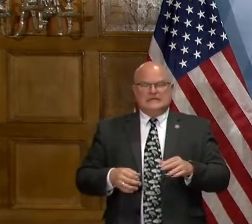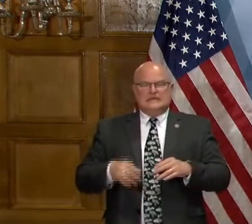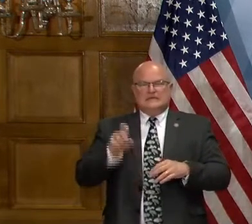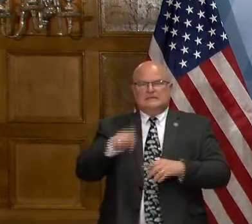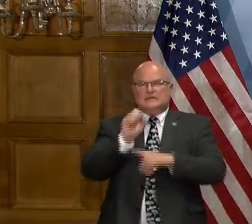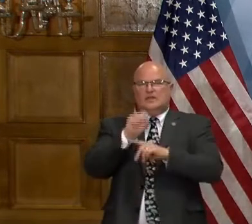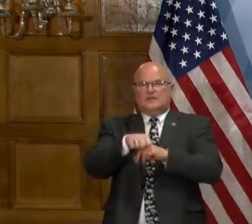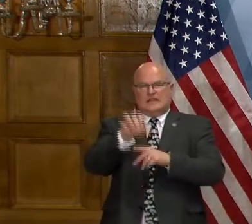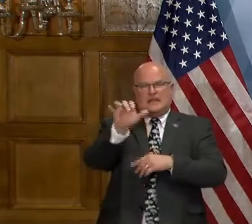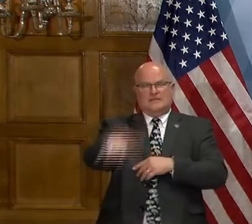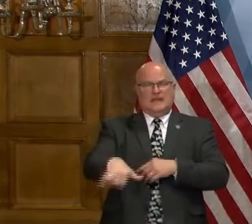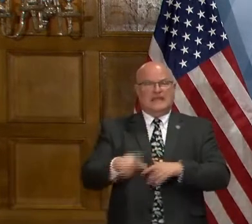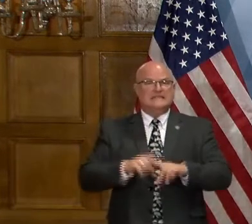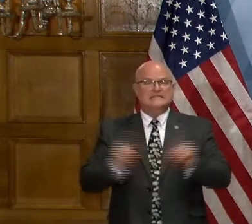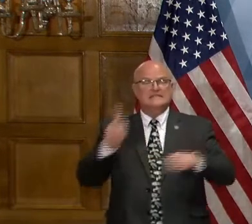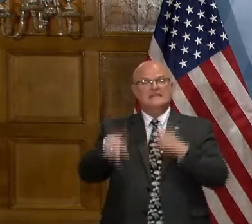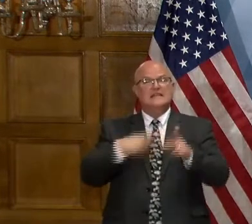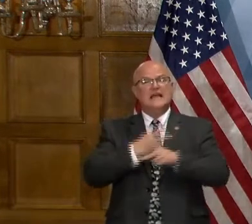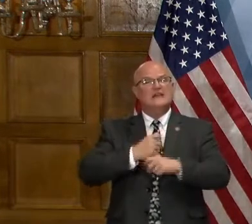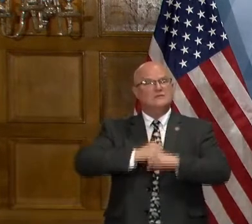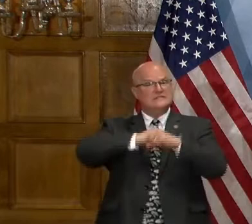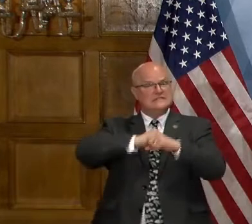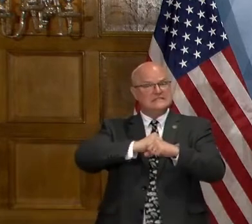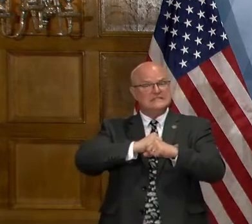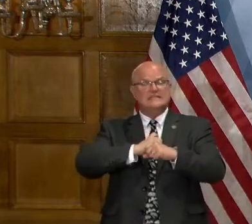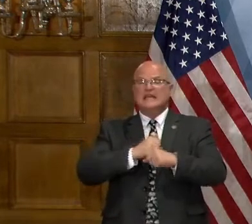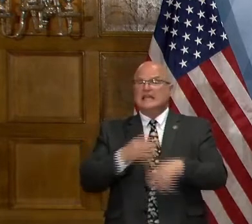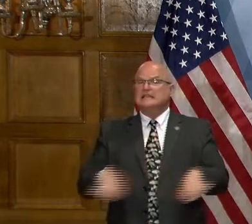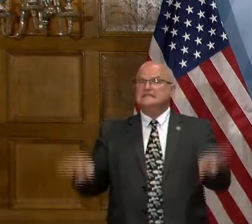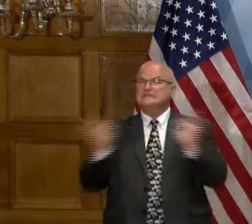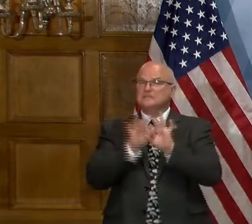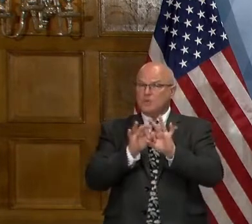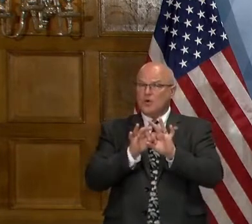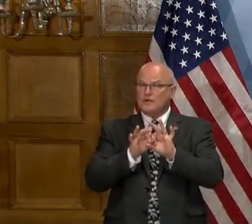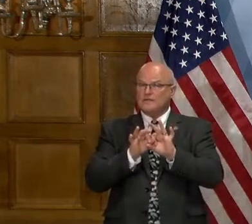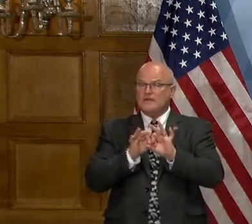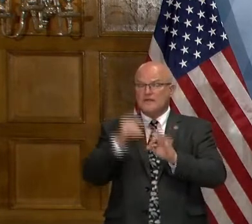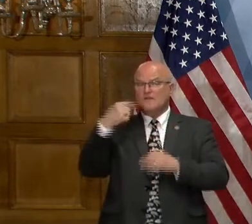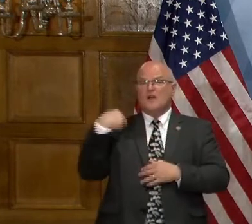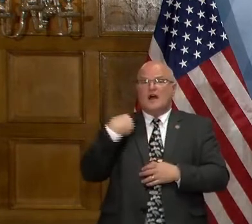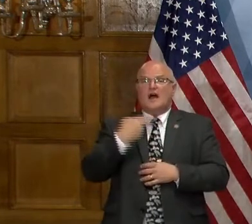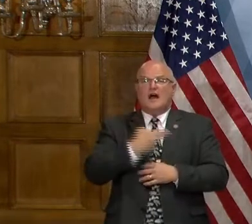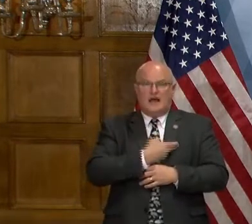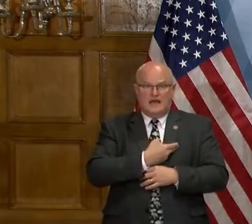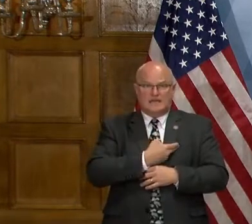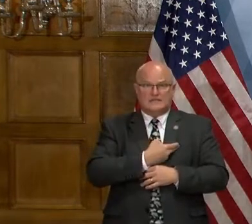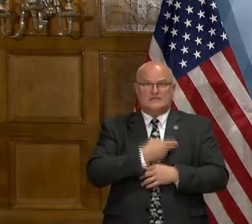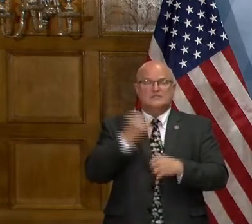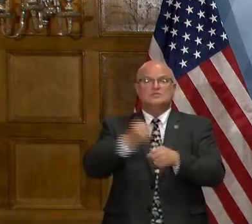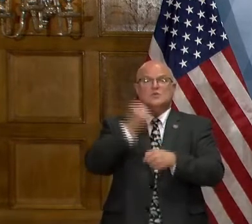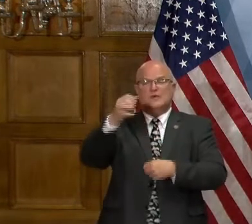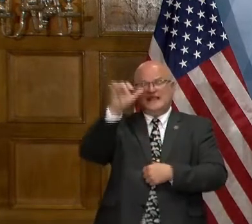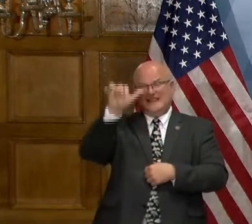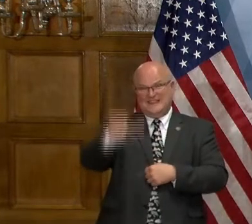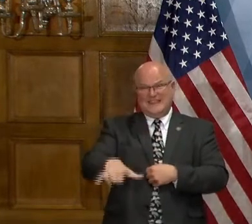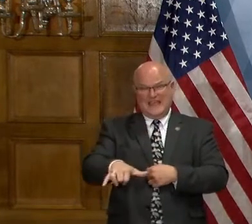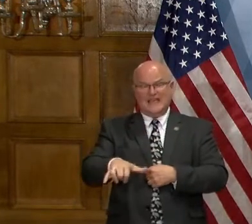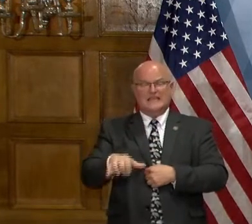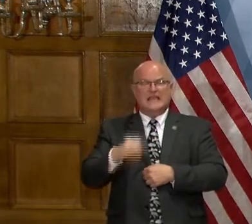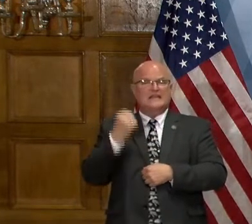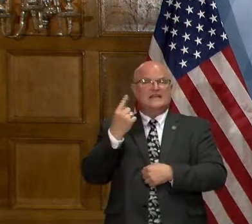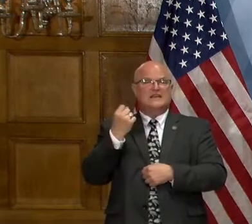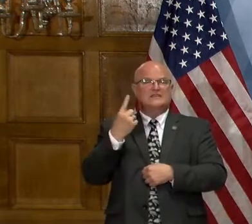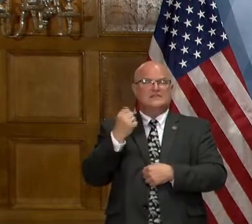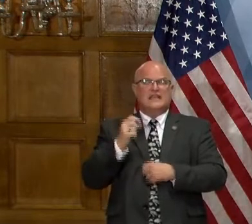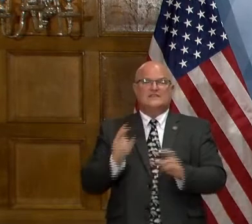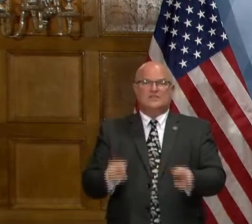to overcome too. It's a different kind of resistance, and it's just as important for us to win those over too and understand